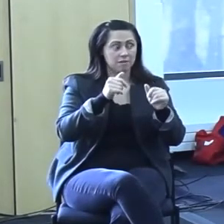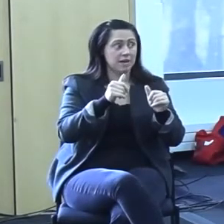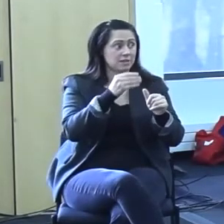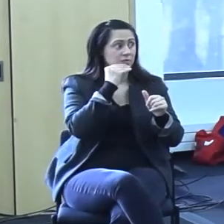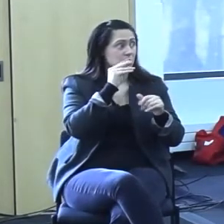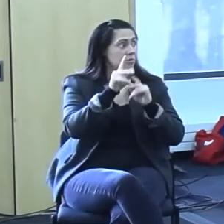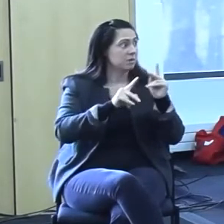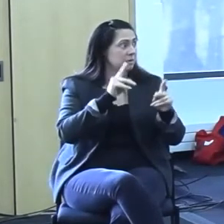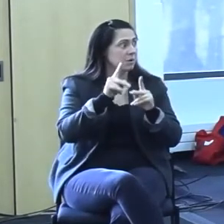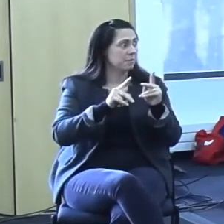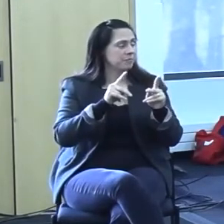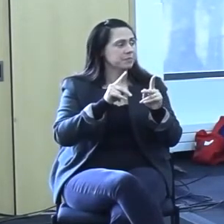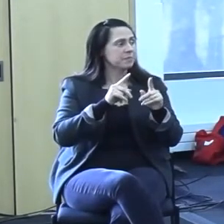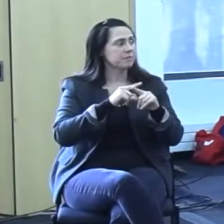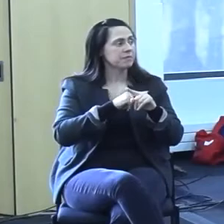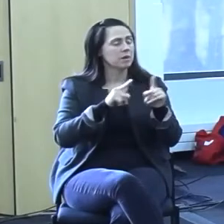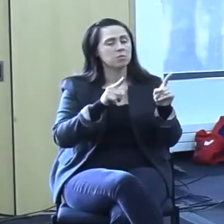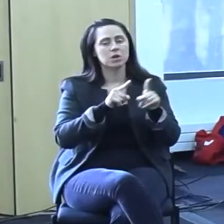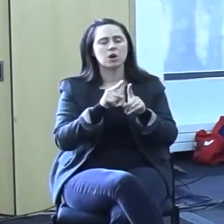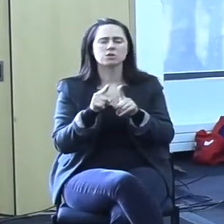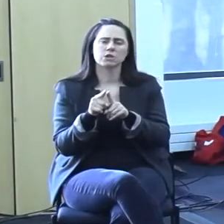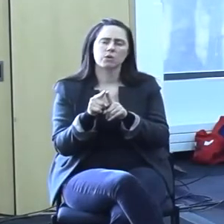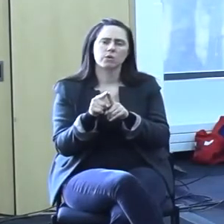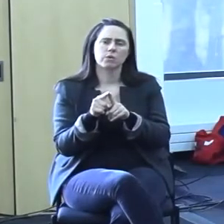them, and also,